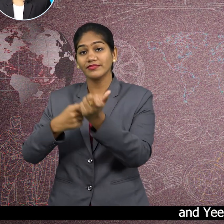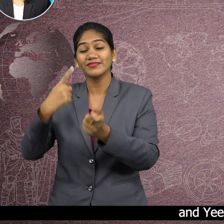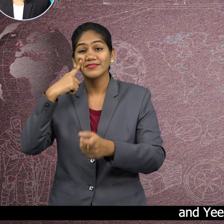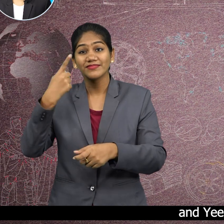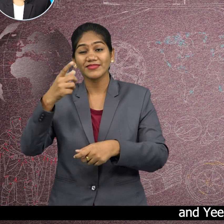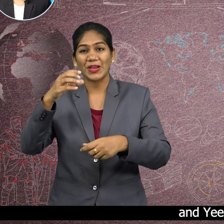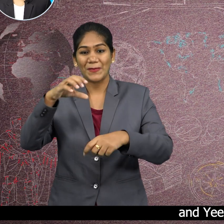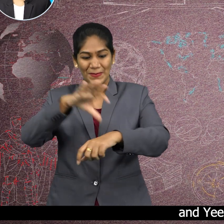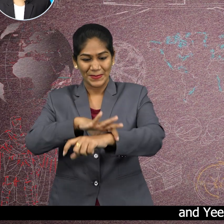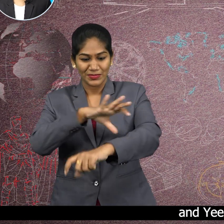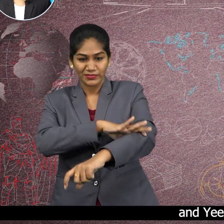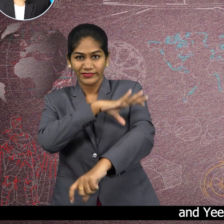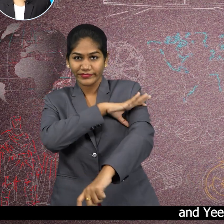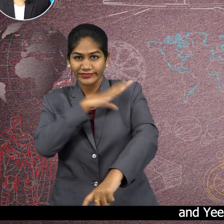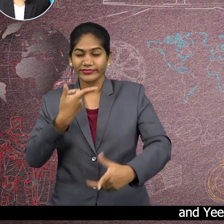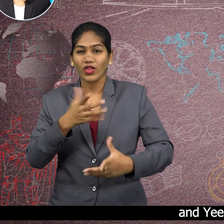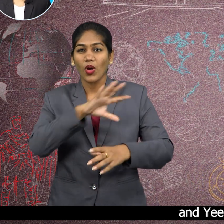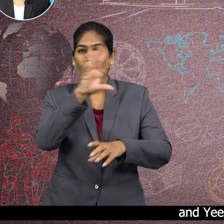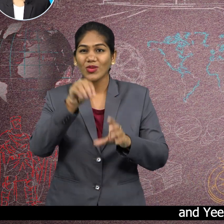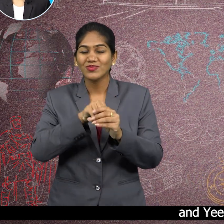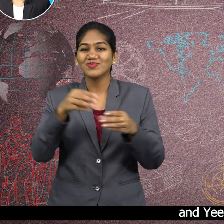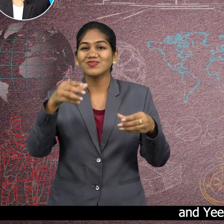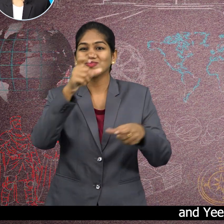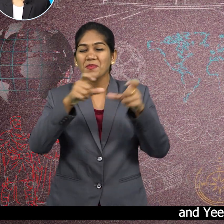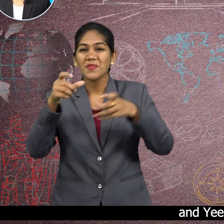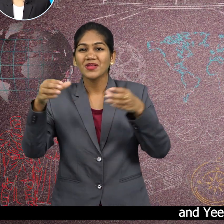and Yarkalakuru